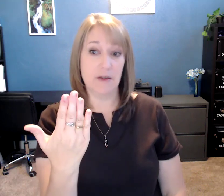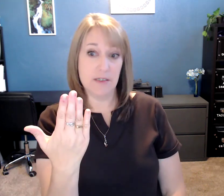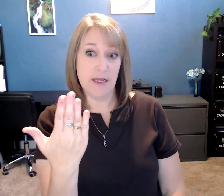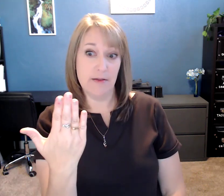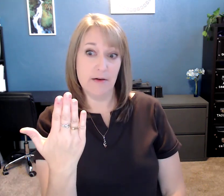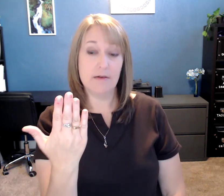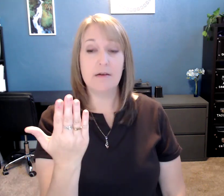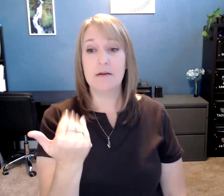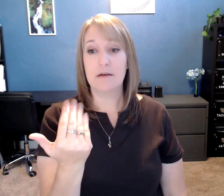fingers together,